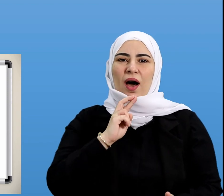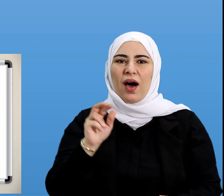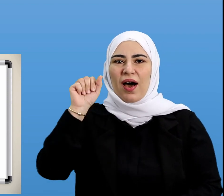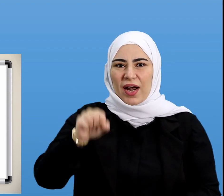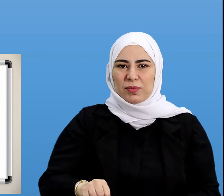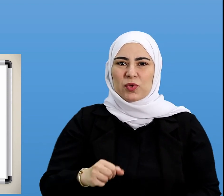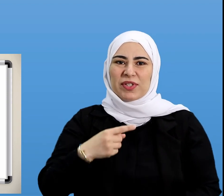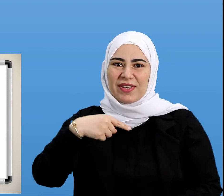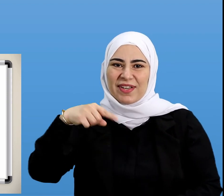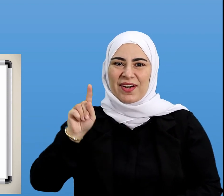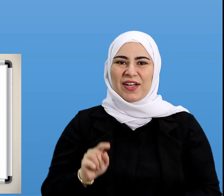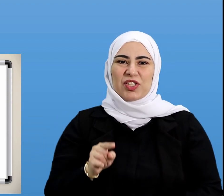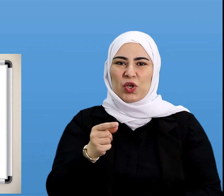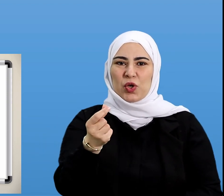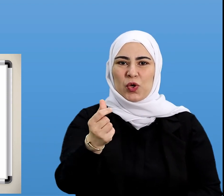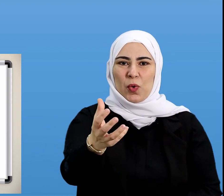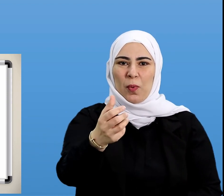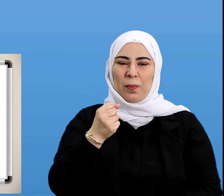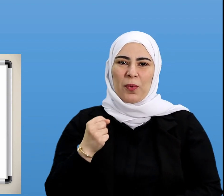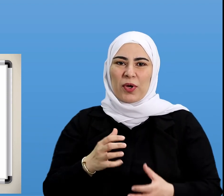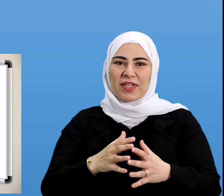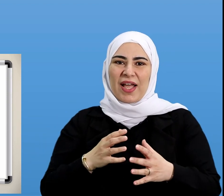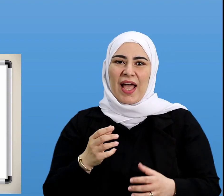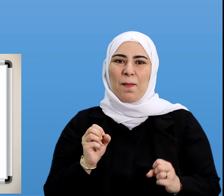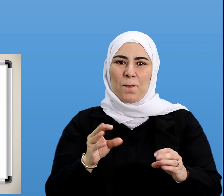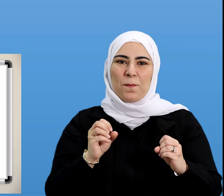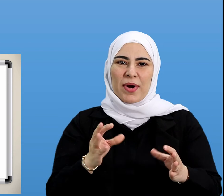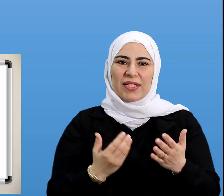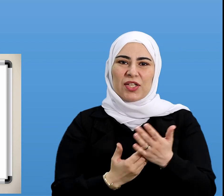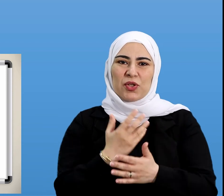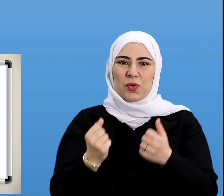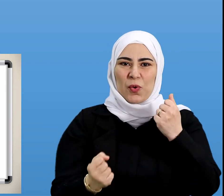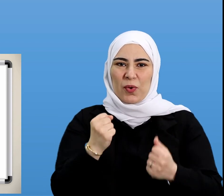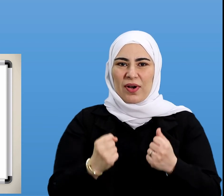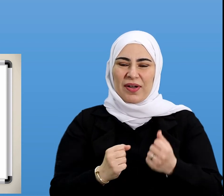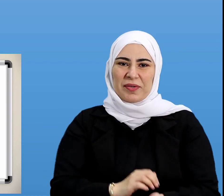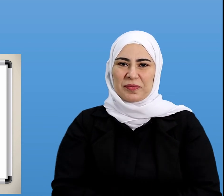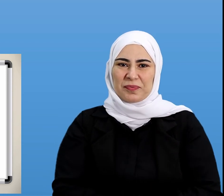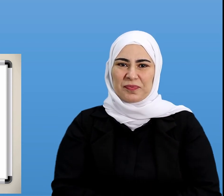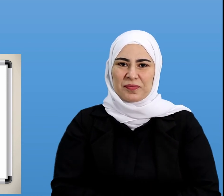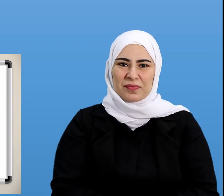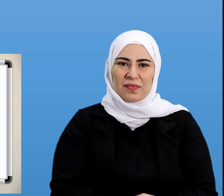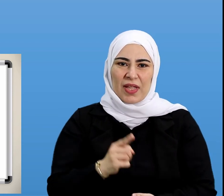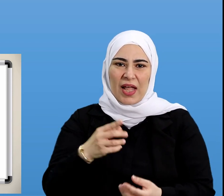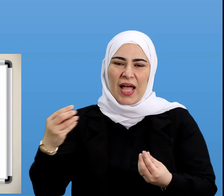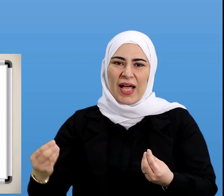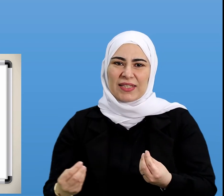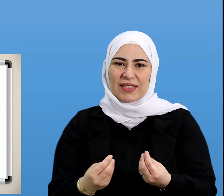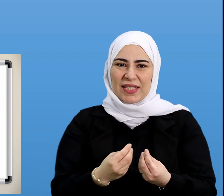but when we add the intensifier, we are modifying the adjective. Now, look at this sentence. You must